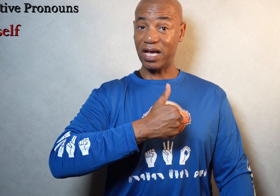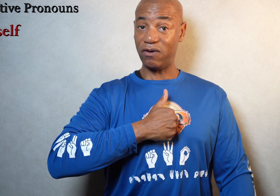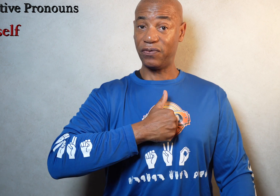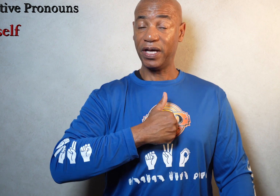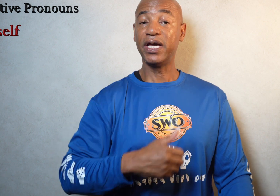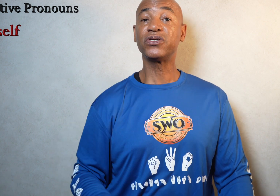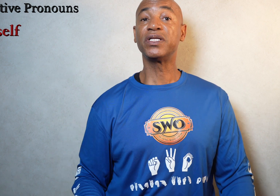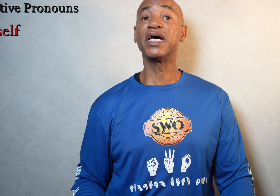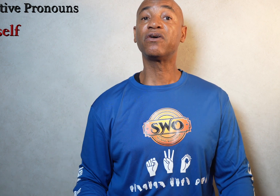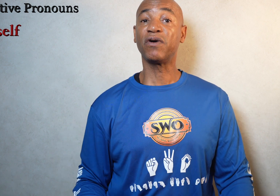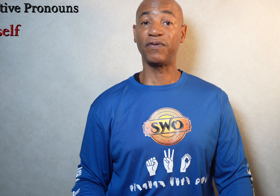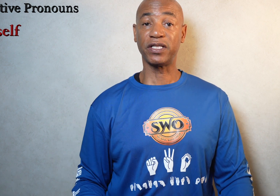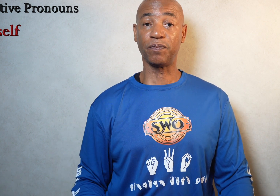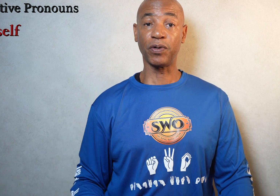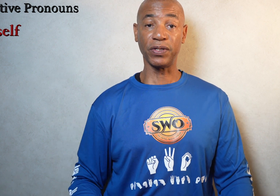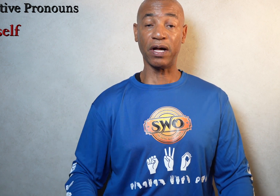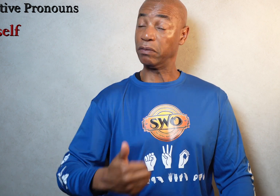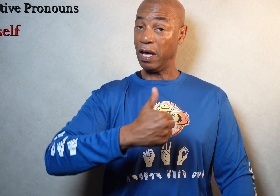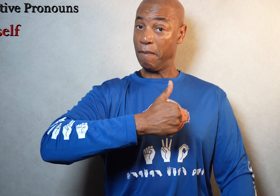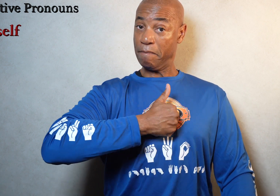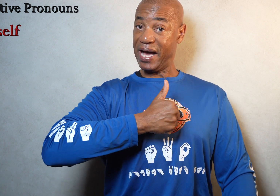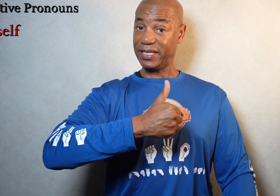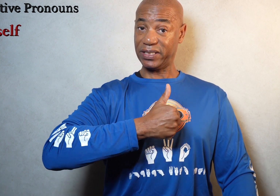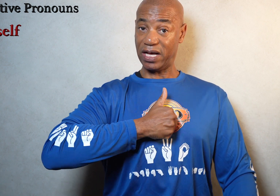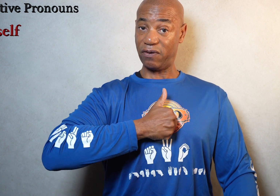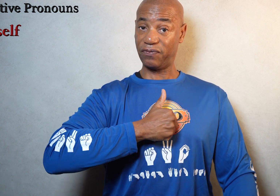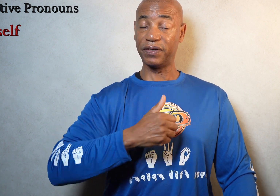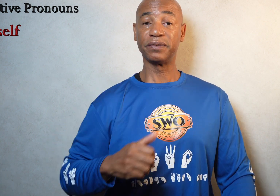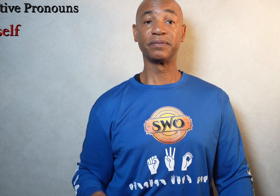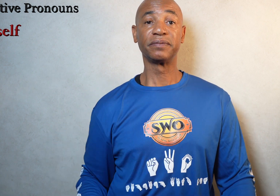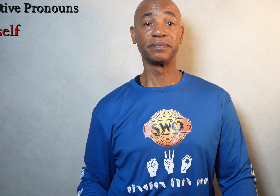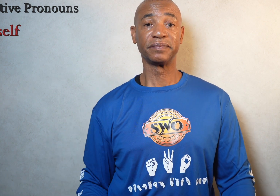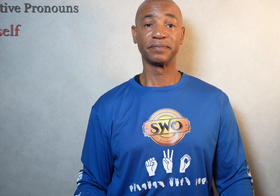Myself. Here's another reflective pronoun, myself.